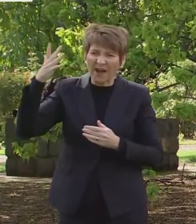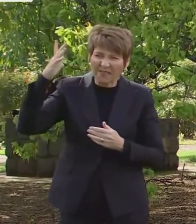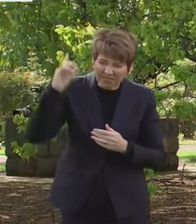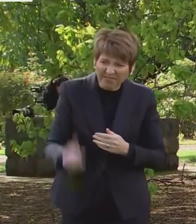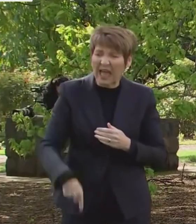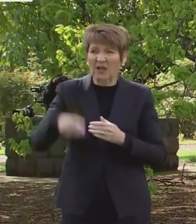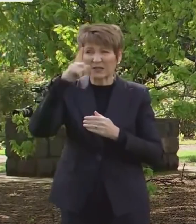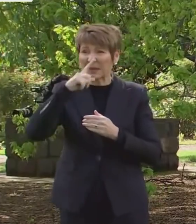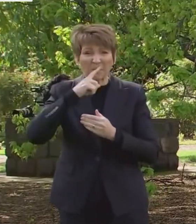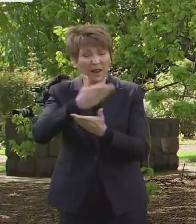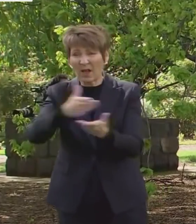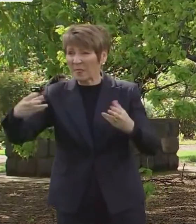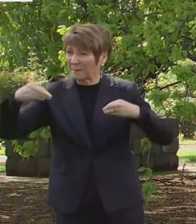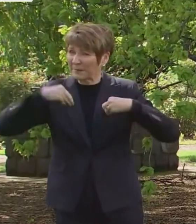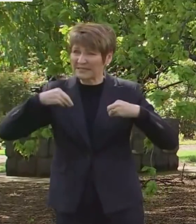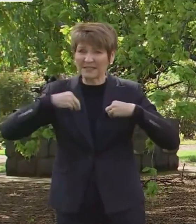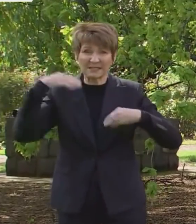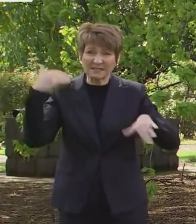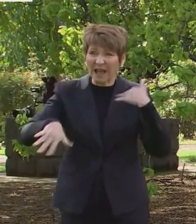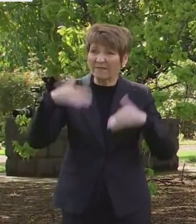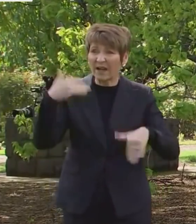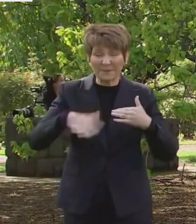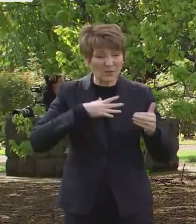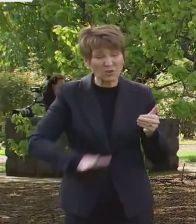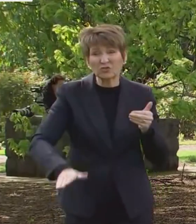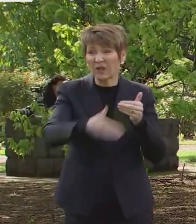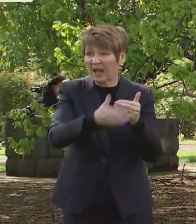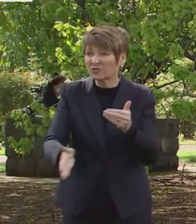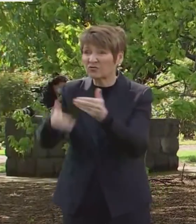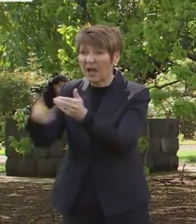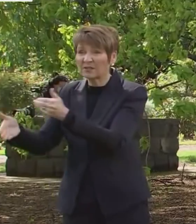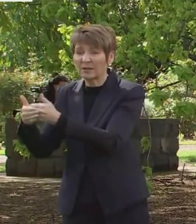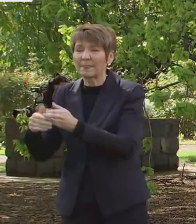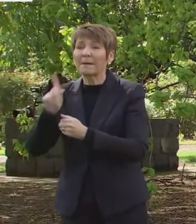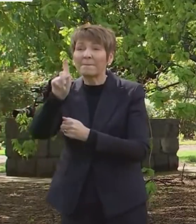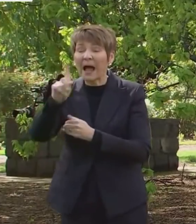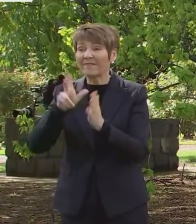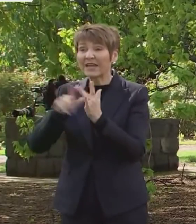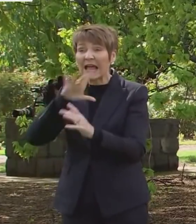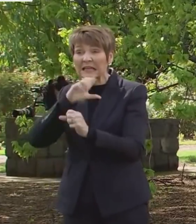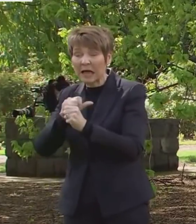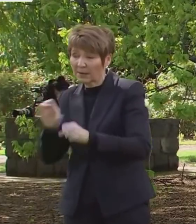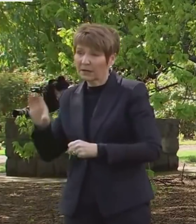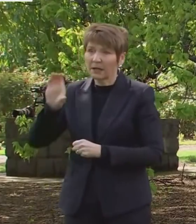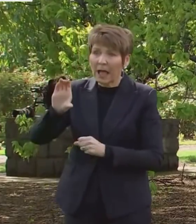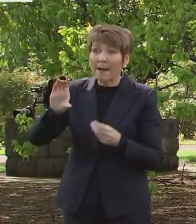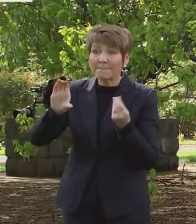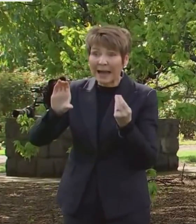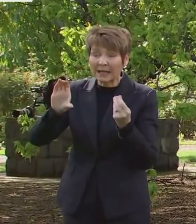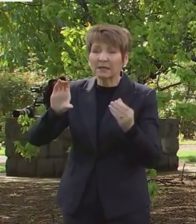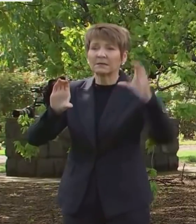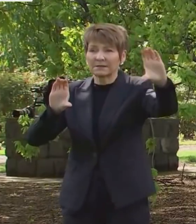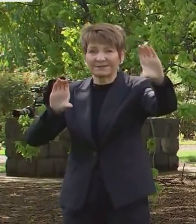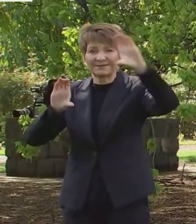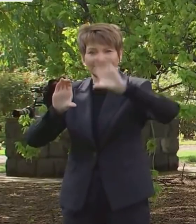extension. We welcome the continuation of the 50% support from the Commonwealth. Treasurer Palace spoke